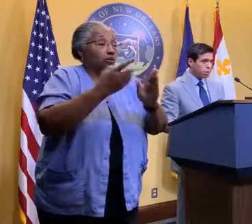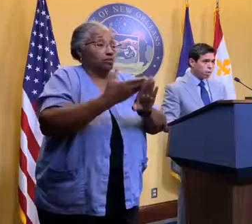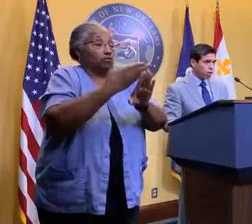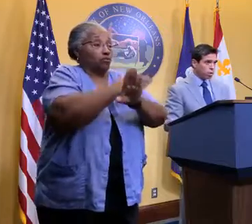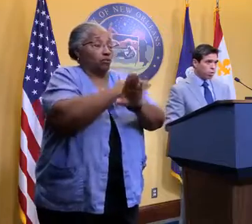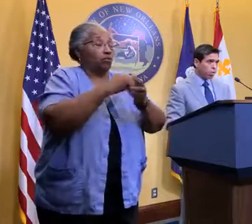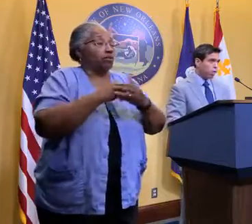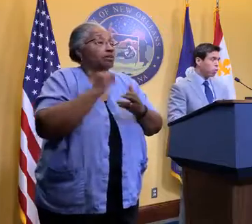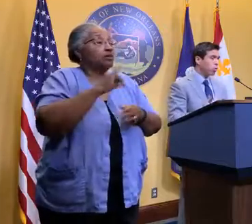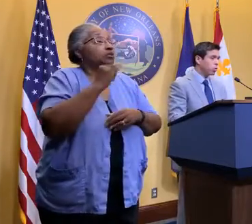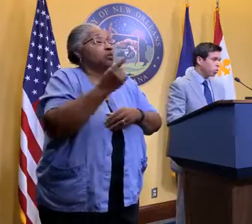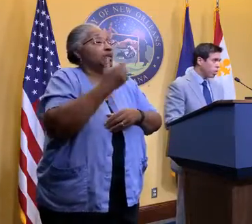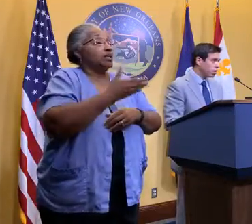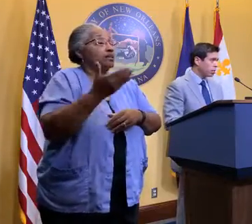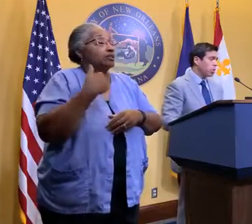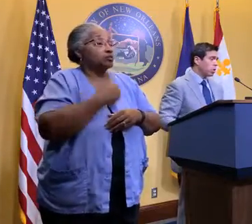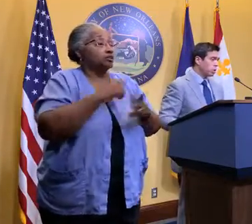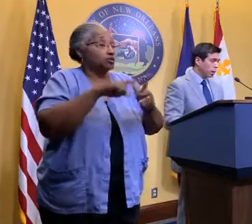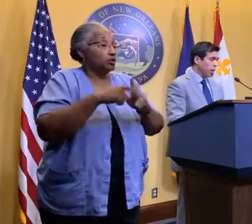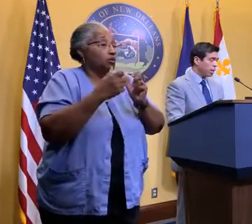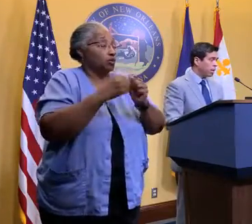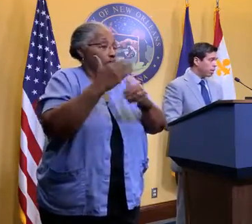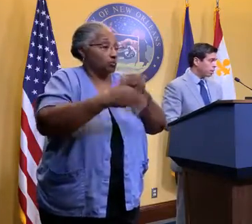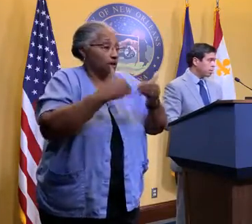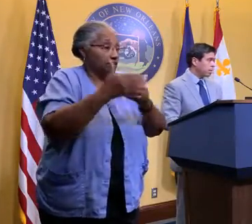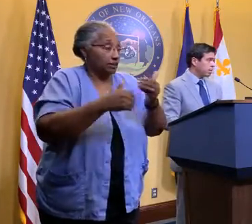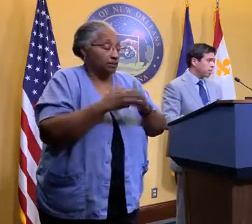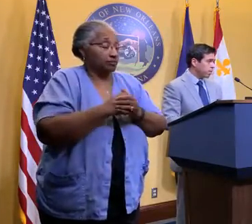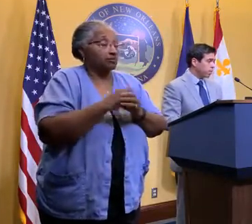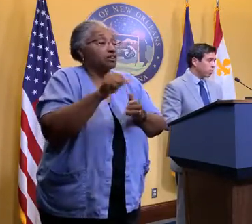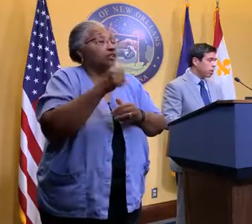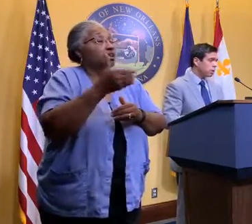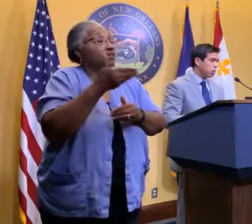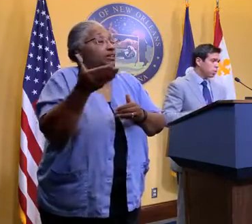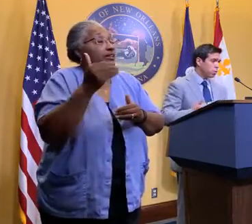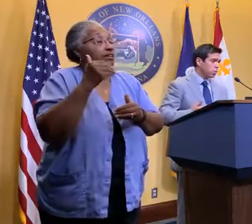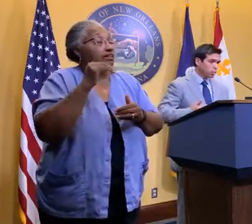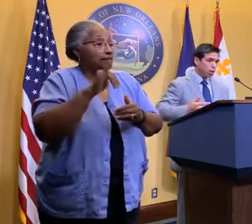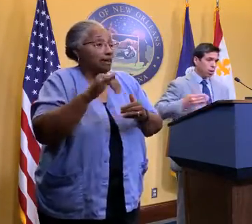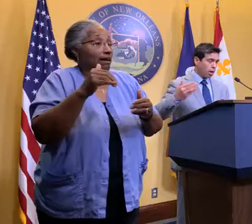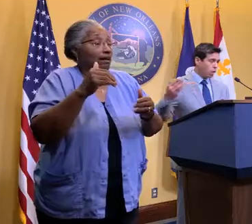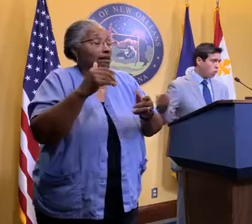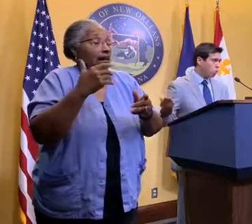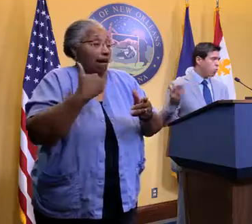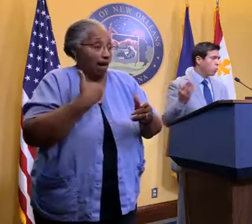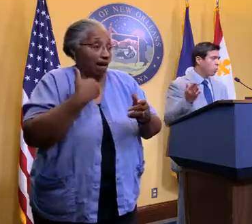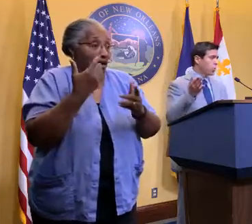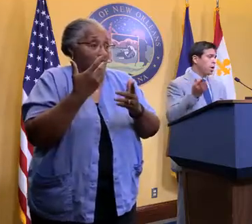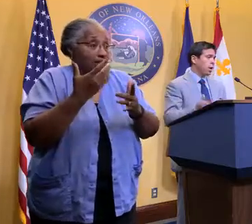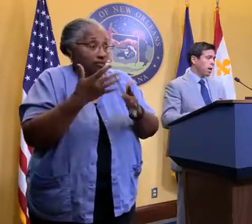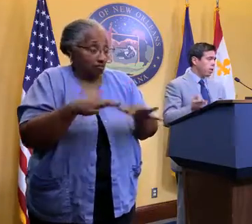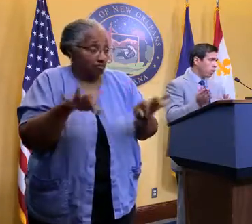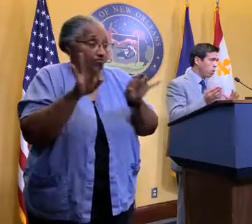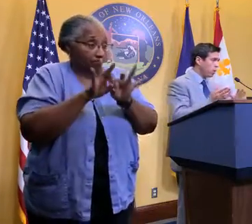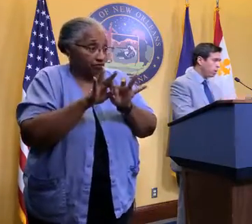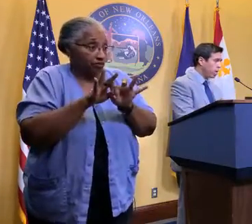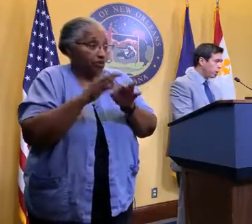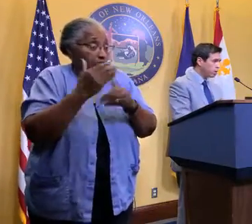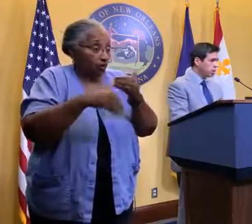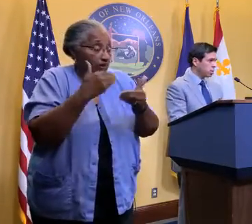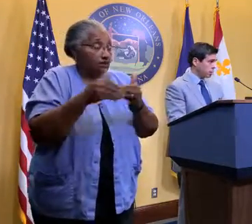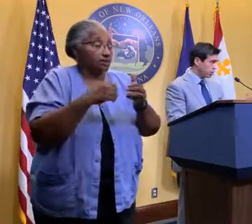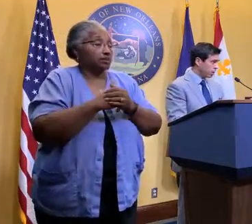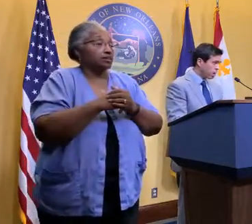This was one of the first things that we started going through the process, but like anything else, it has a significant process through a NOMERS board, an